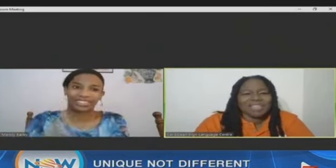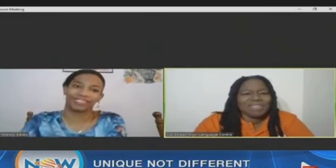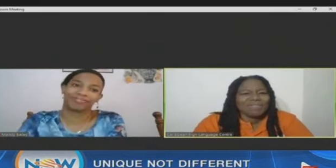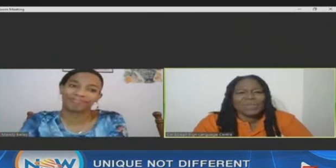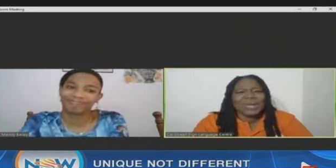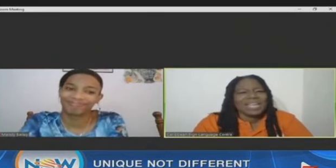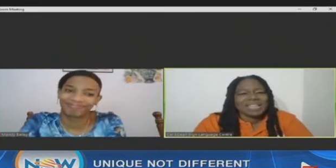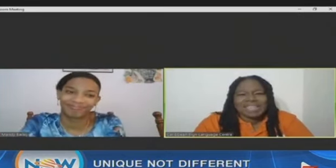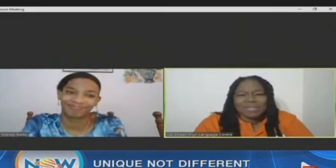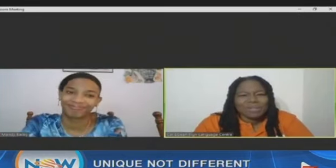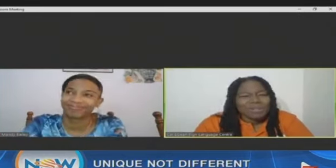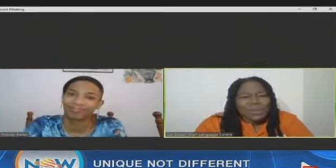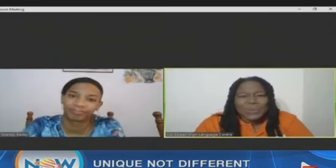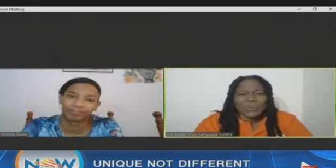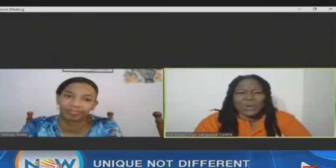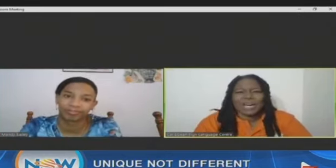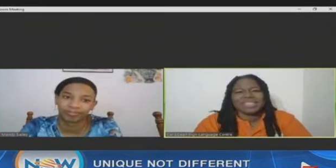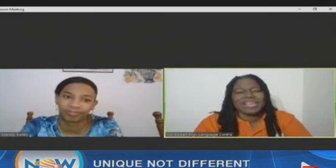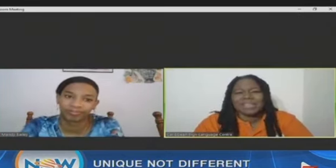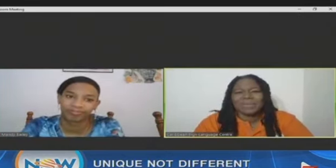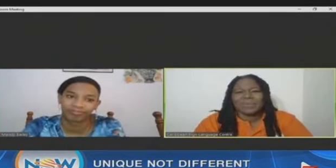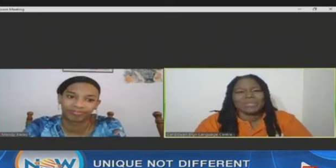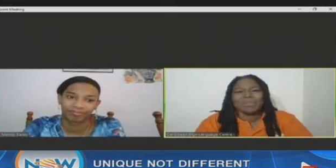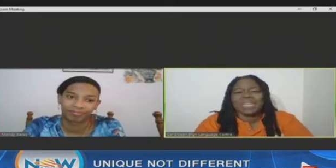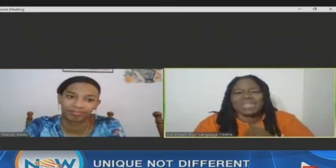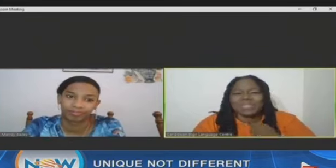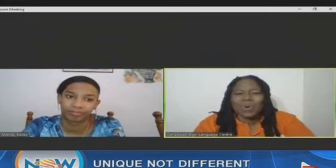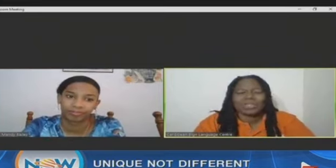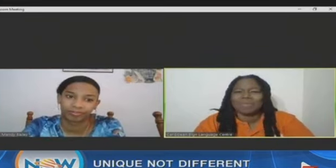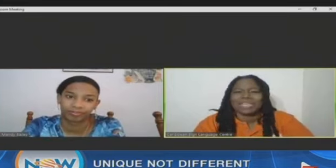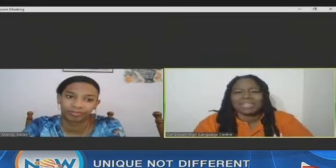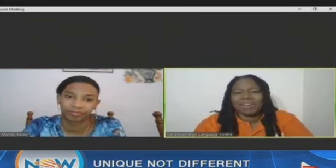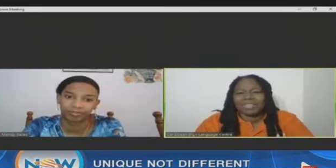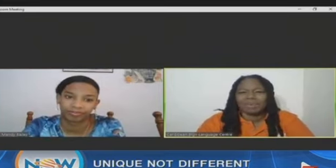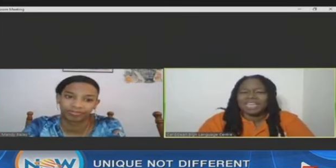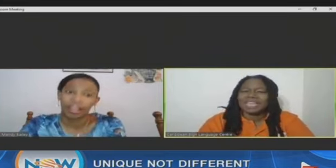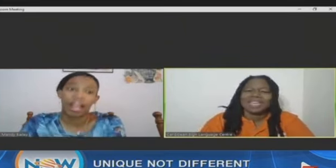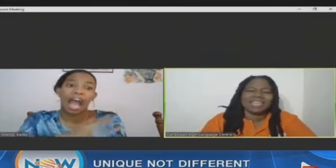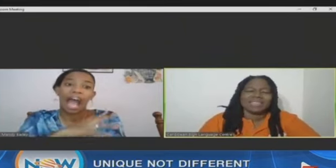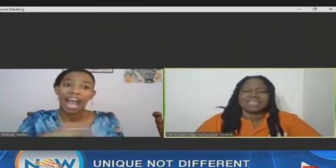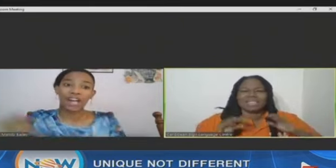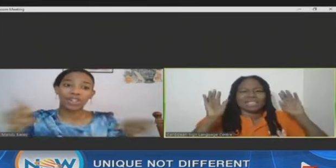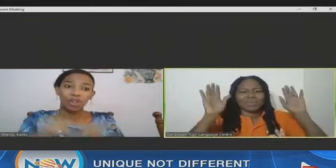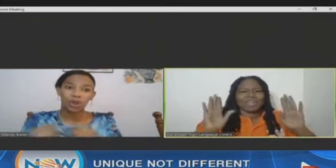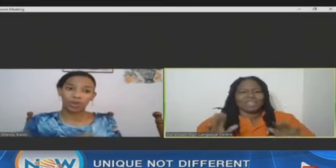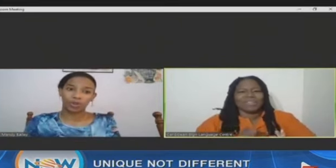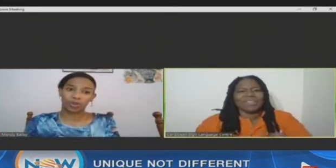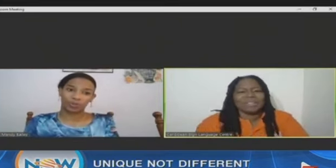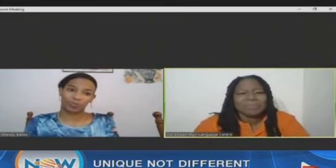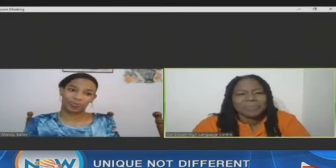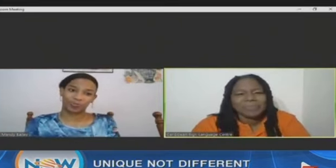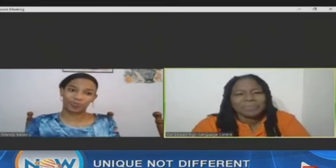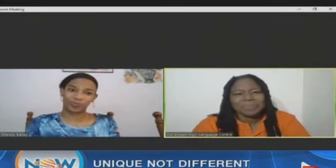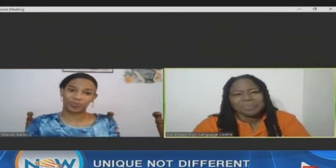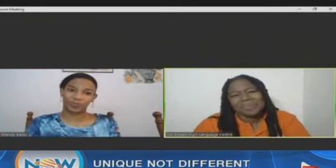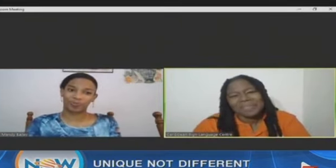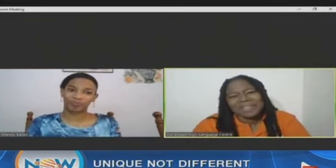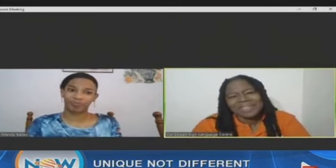Whenever I have an interview, anything to do, I tell you, the way they talk to me and encourage me, it's just wonderful.